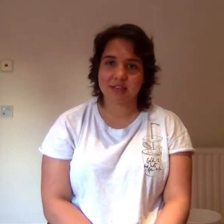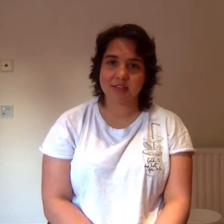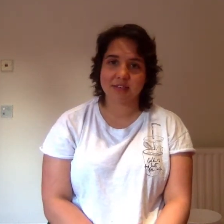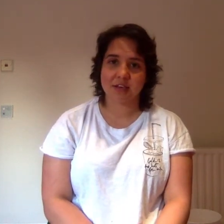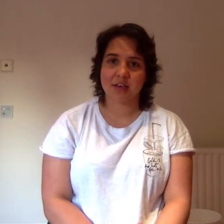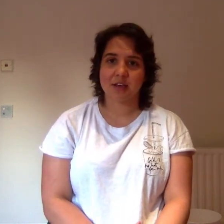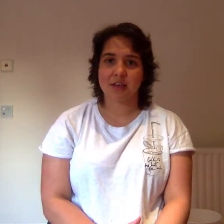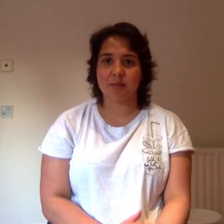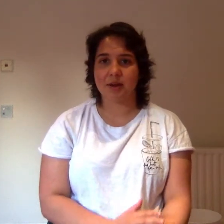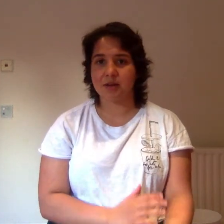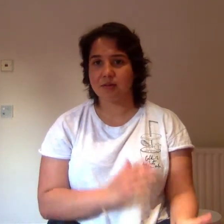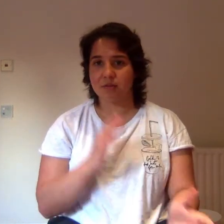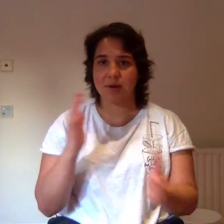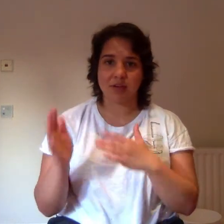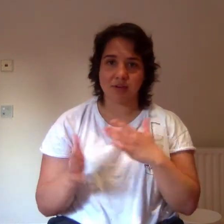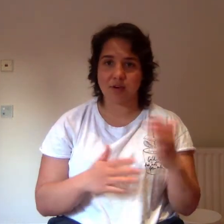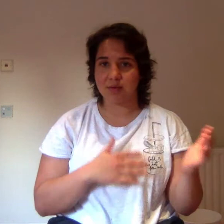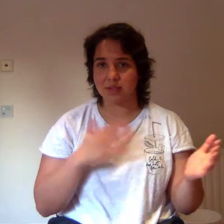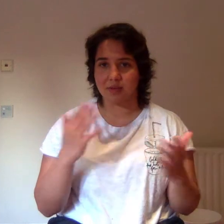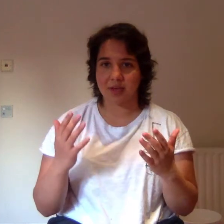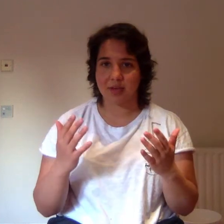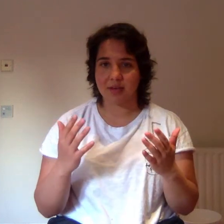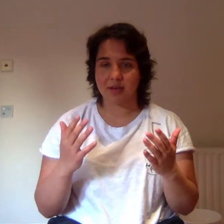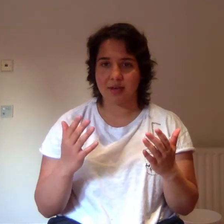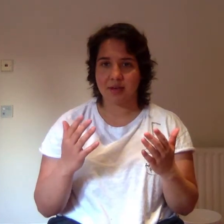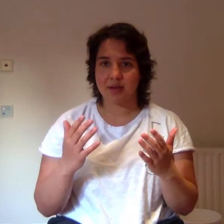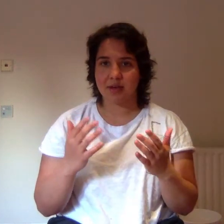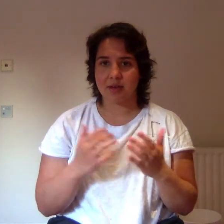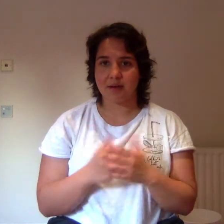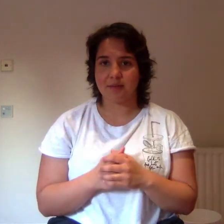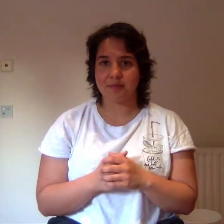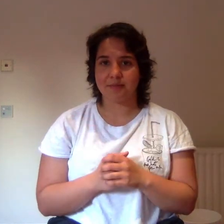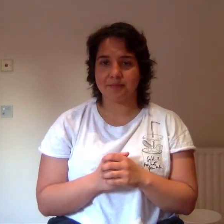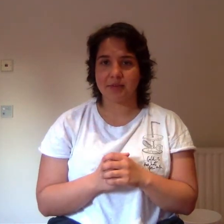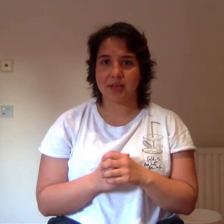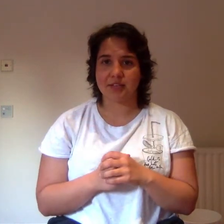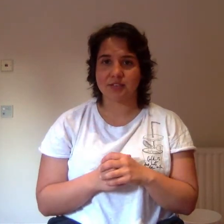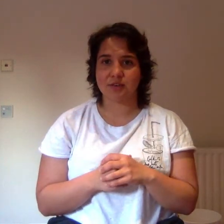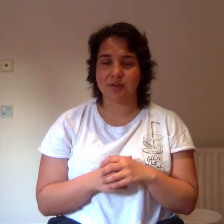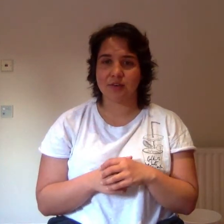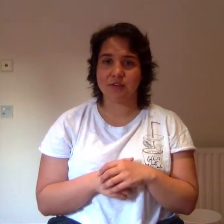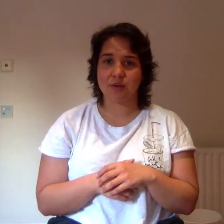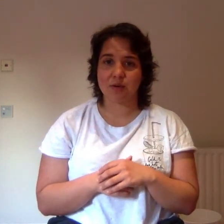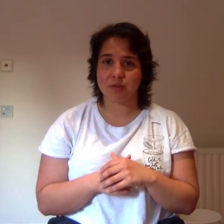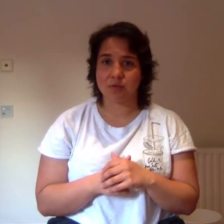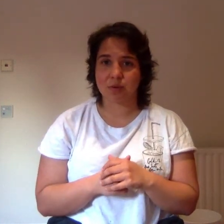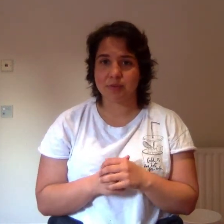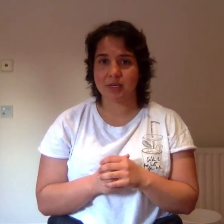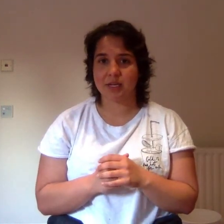signs depending on where you go in the UK, and so if you go onto a website